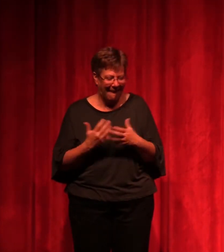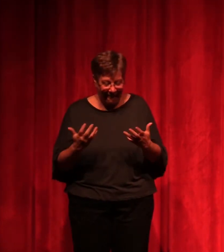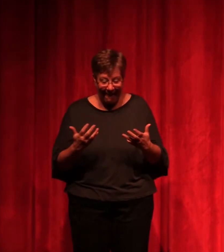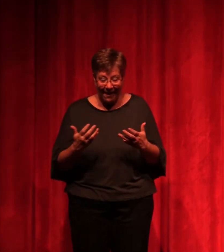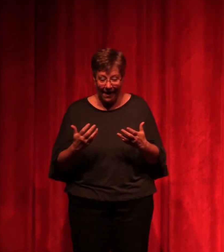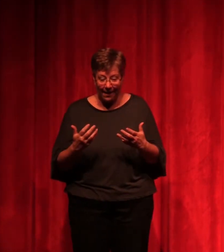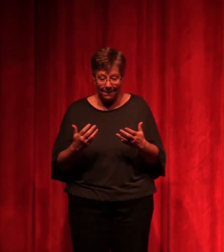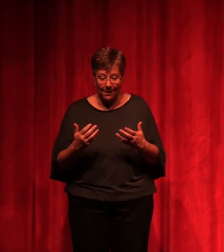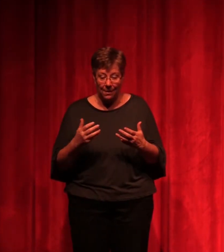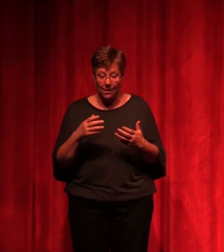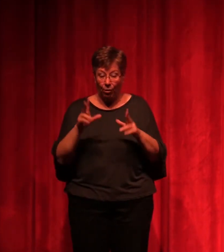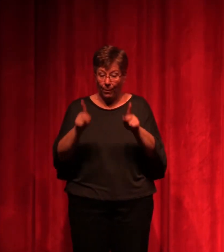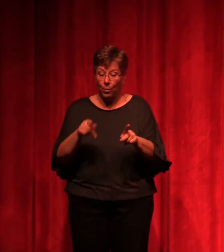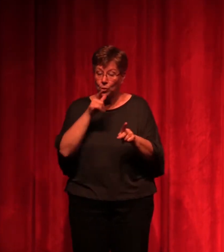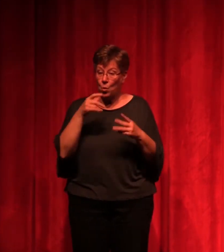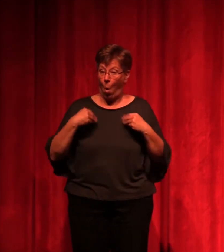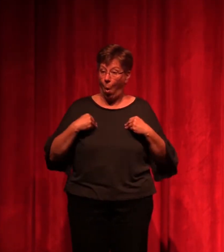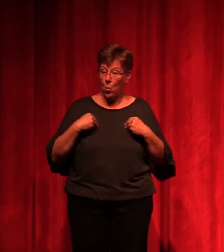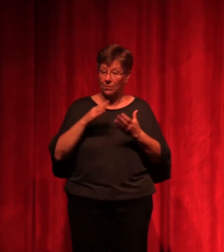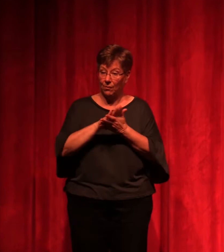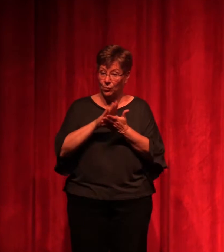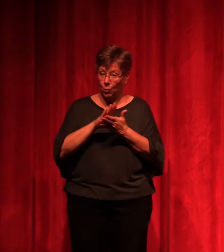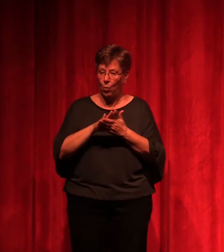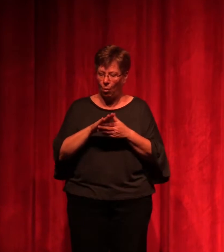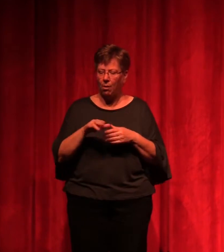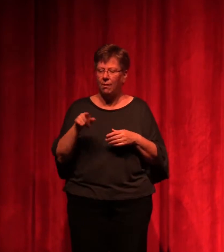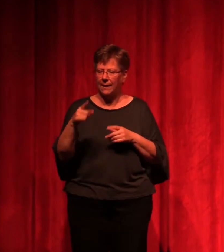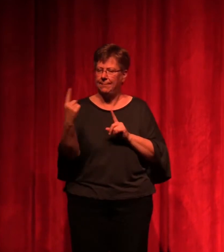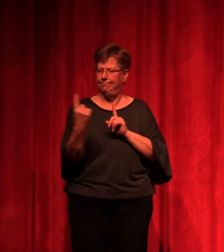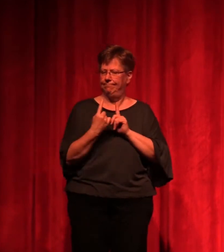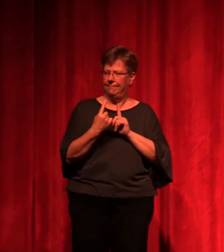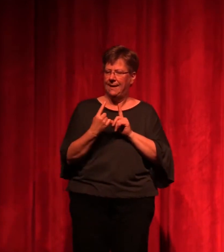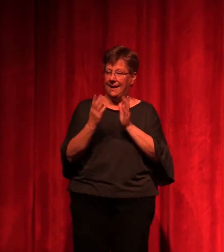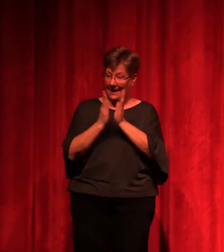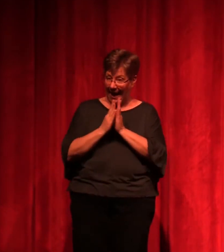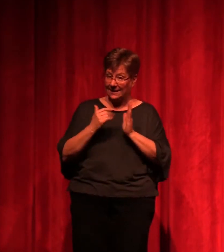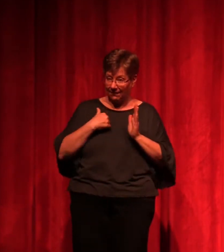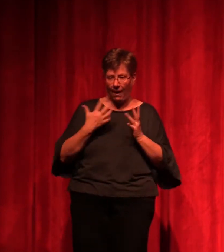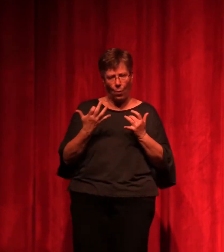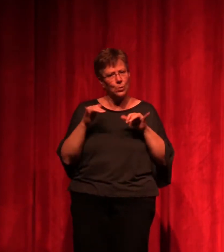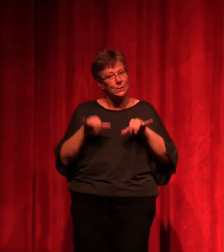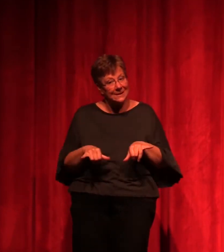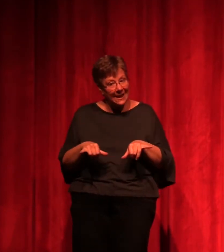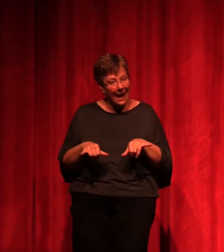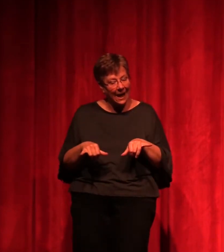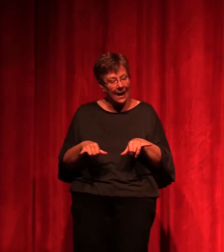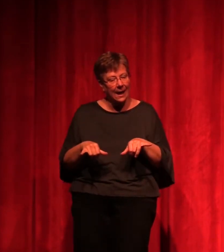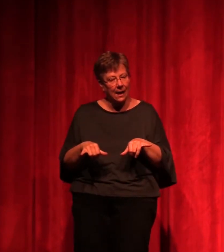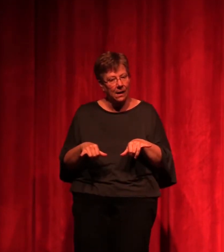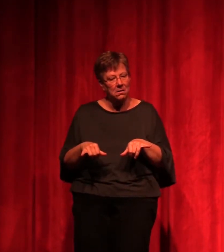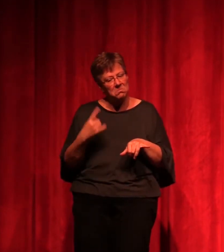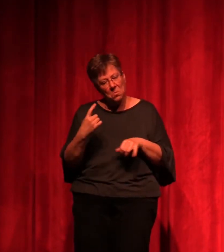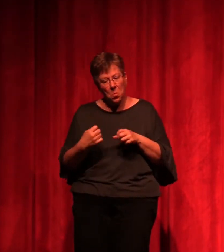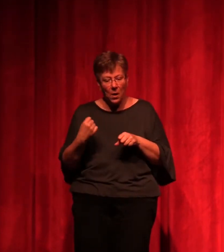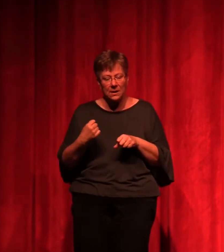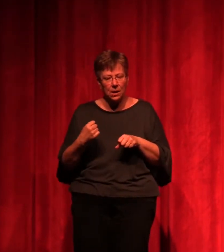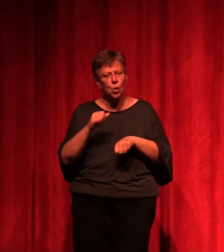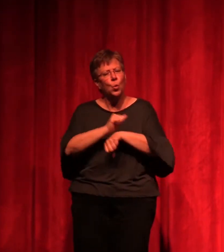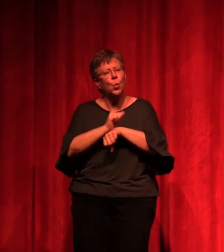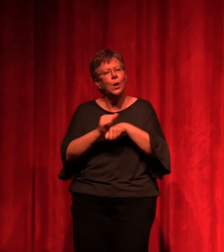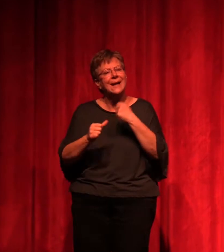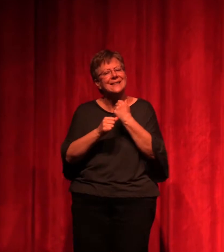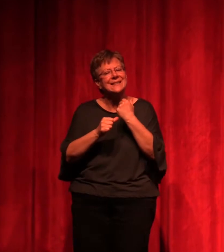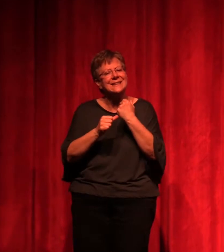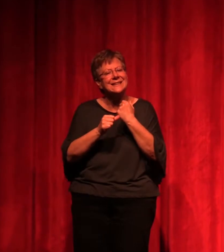In fact, the owner of the school, he came and he grabbed my elbow after this, and he asked if I'd want to stay around for a year or so as an assistant